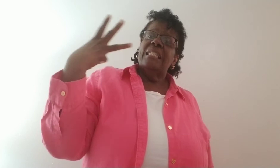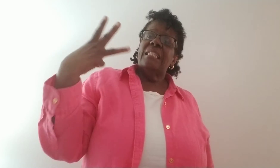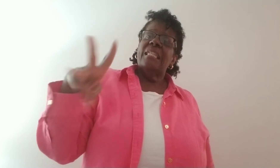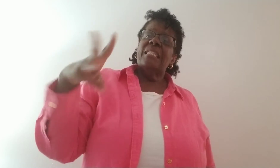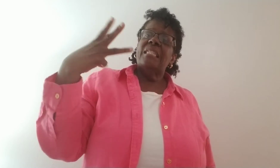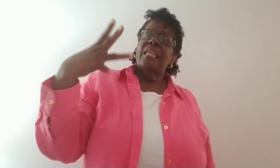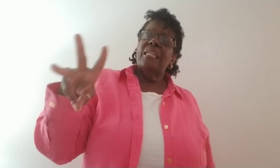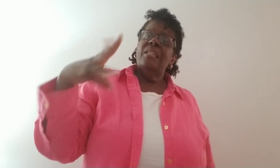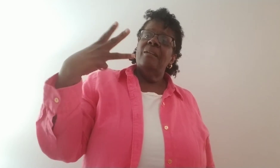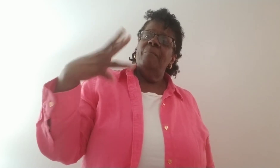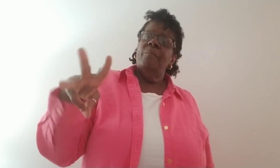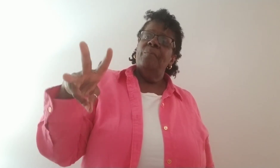16,